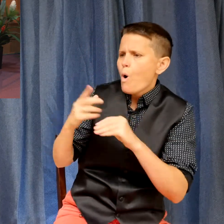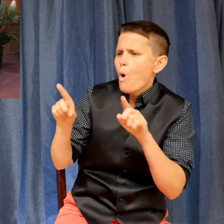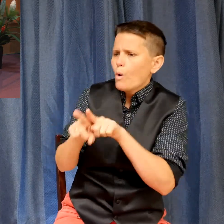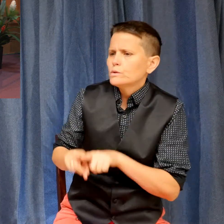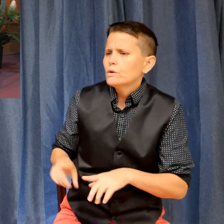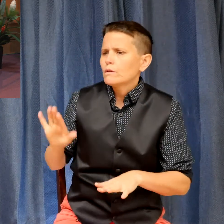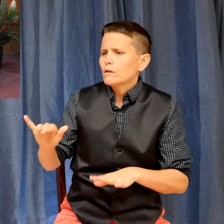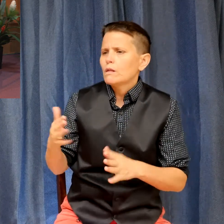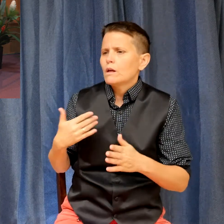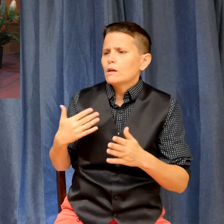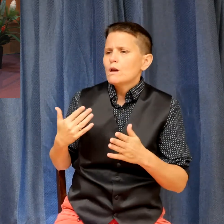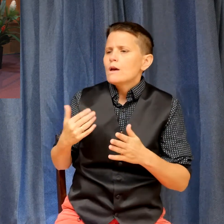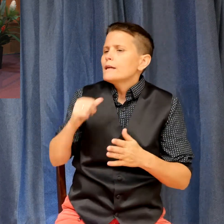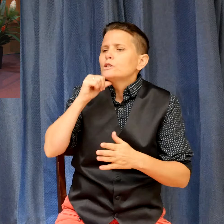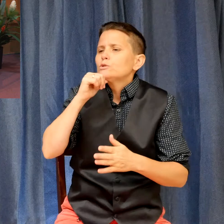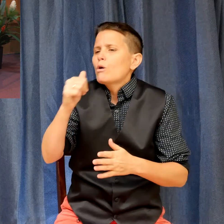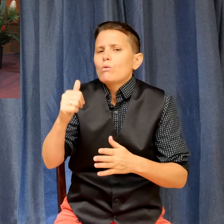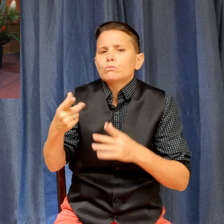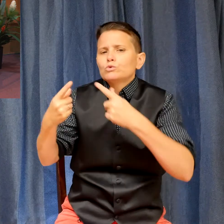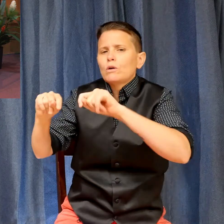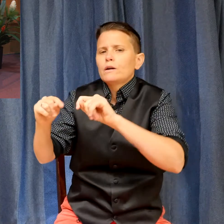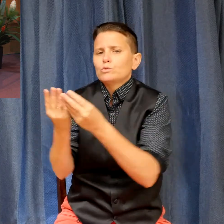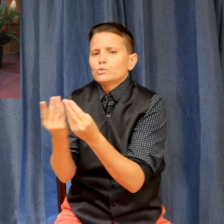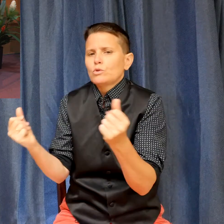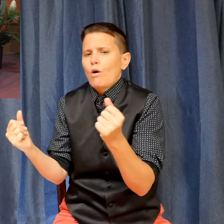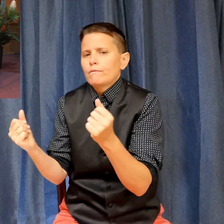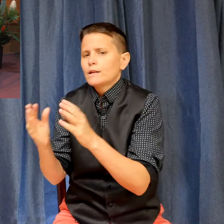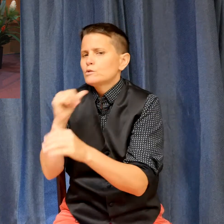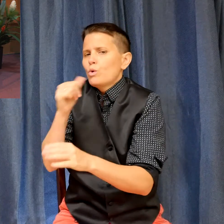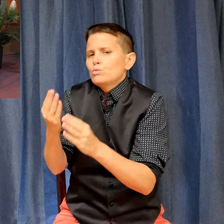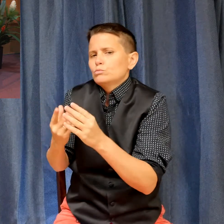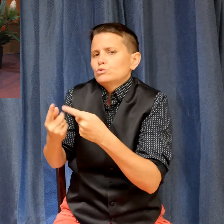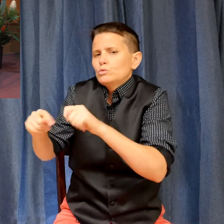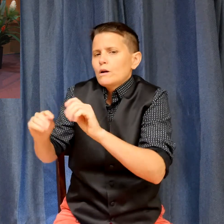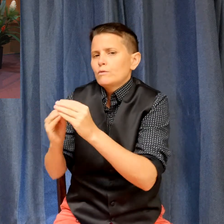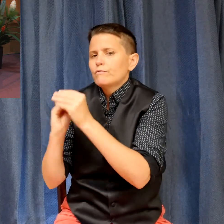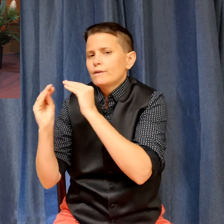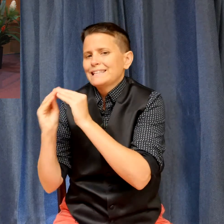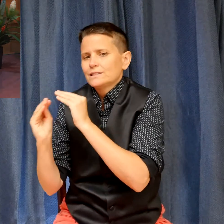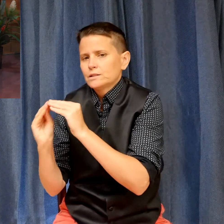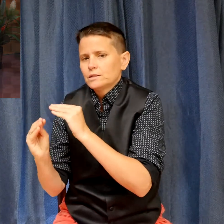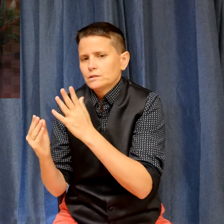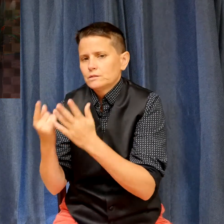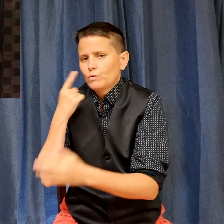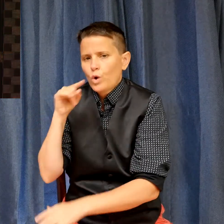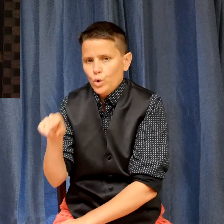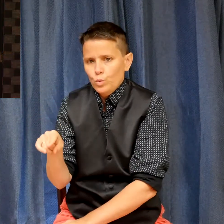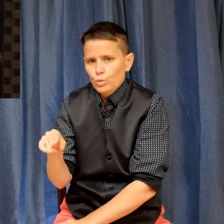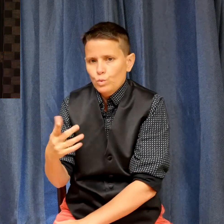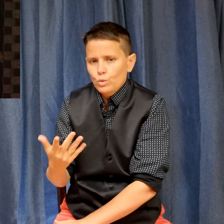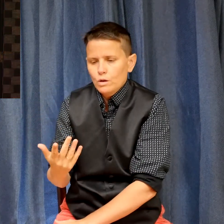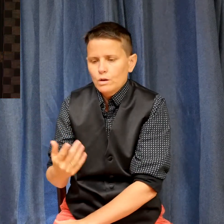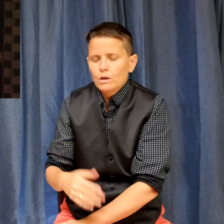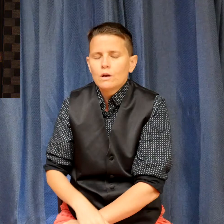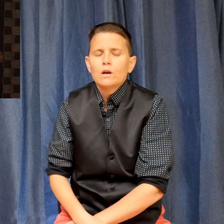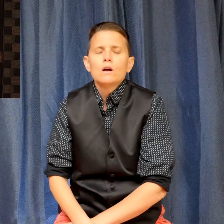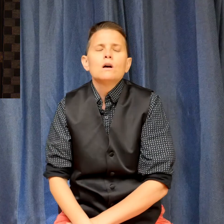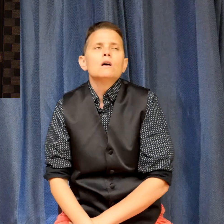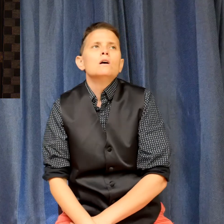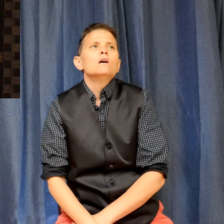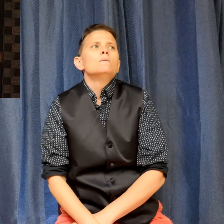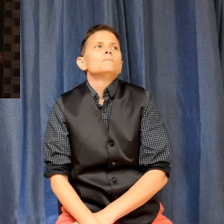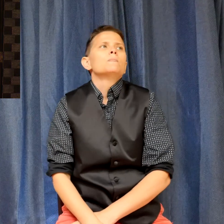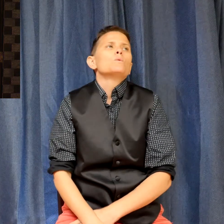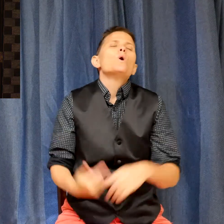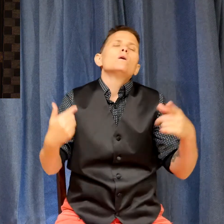I guess. Yes, and in a church of 7,000 members at Mile High Church, it became clear to me I didn't let everybody in on